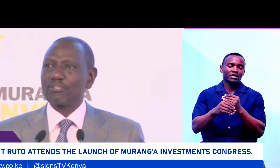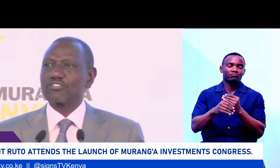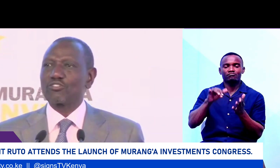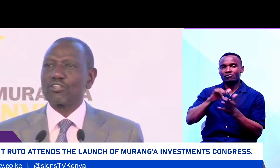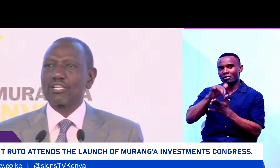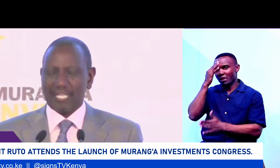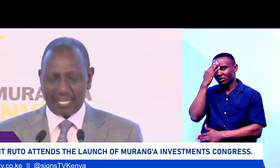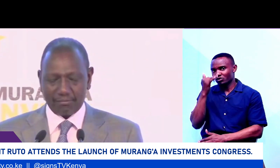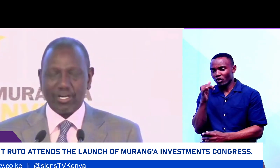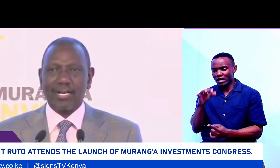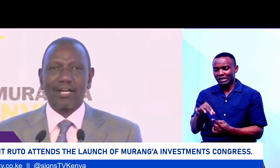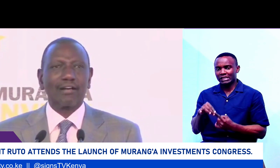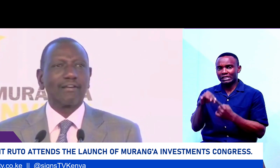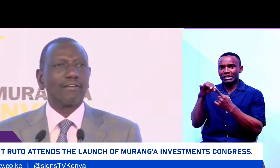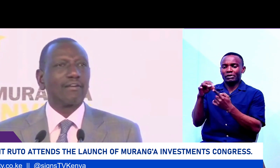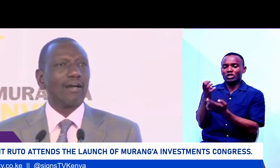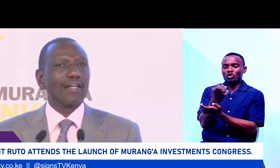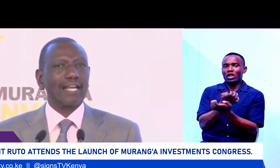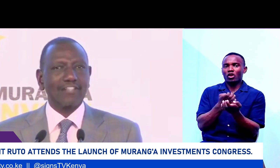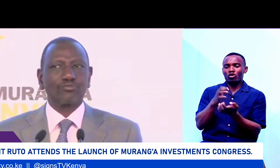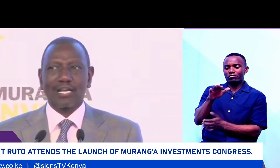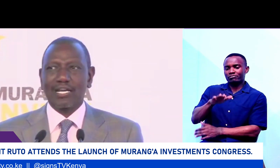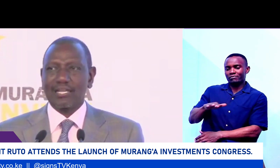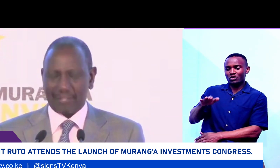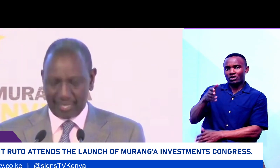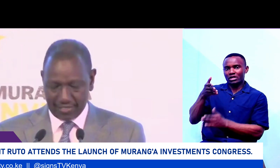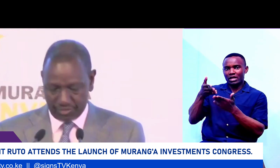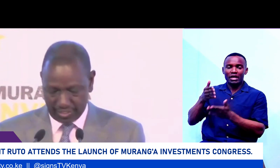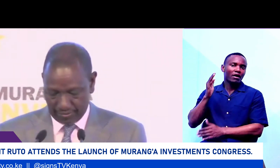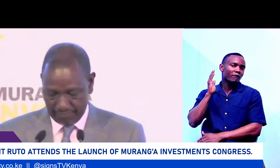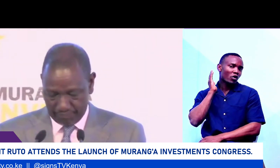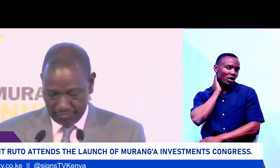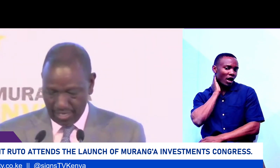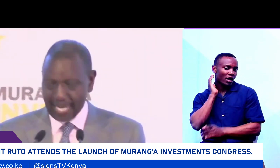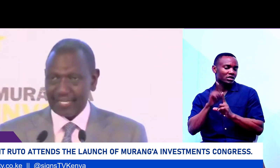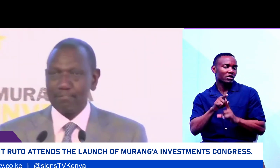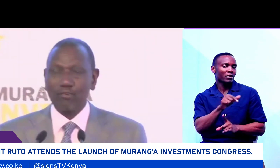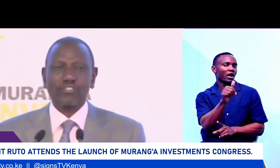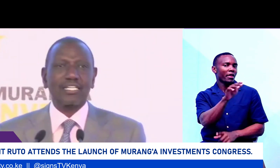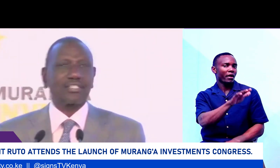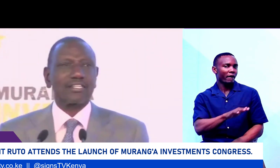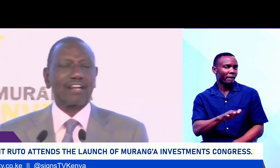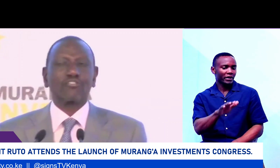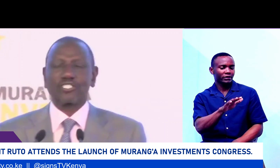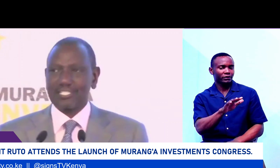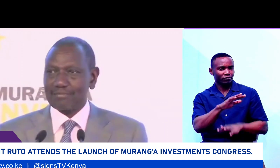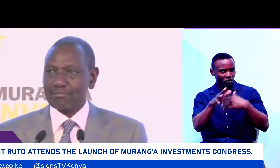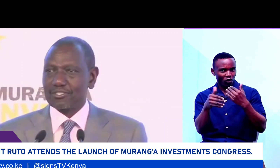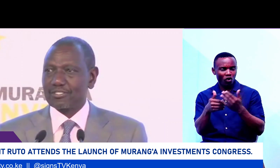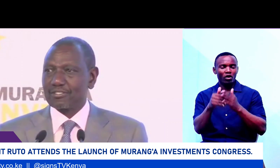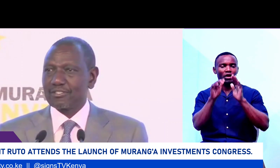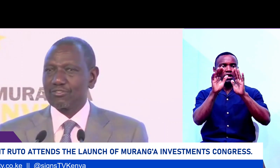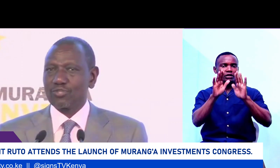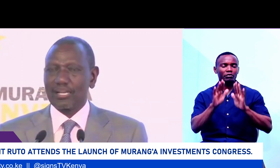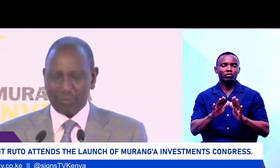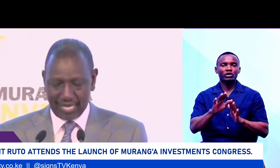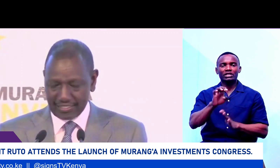economic zone here in Murang'a and elsewhere in the country are important ecosystems to enable